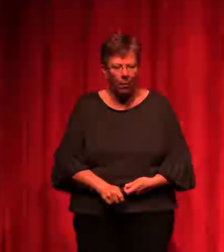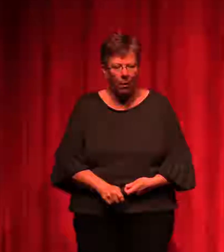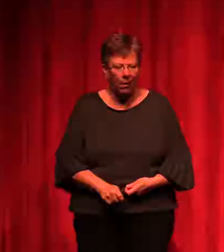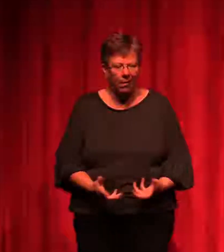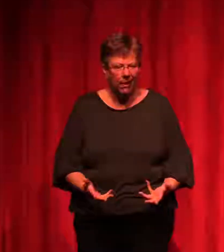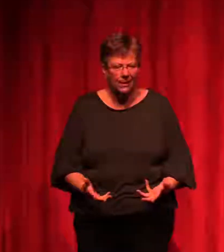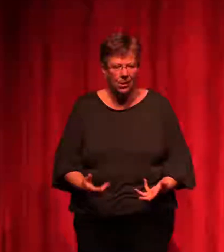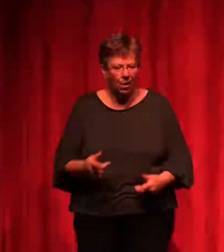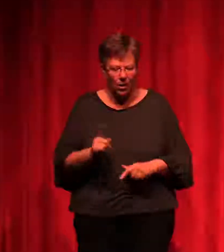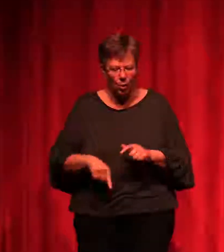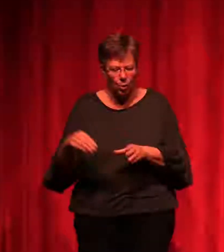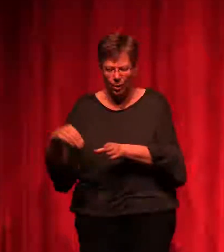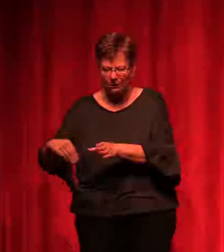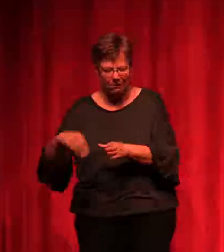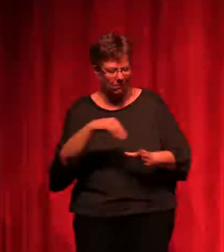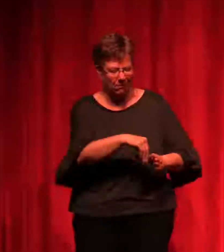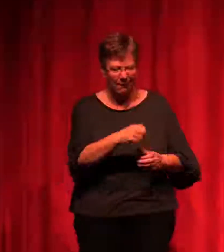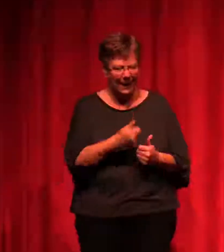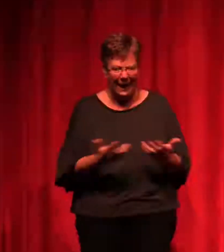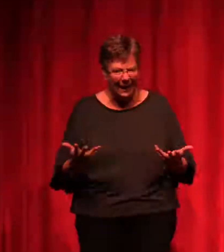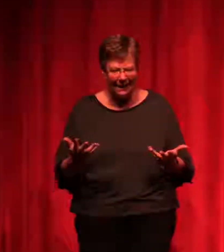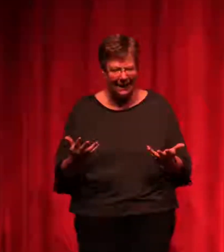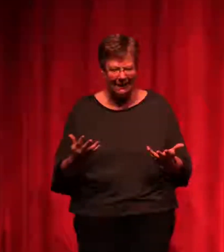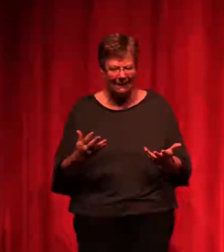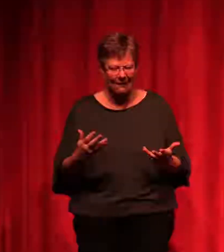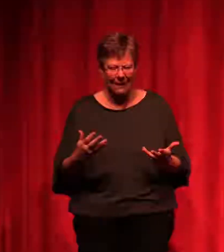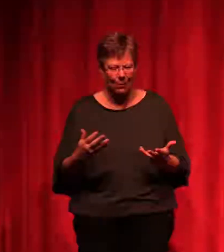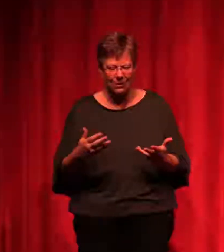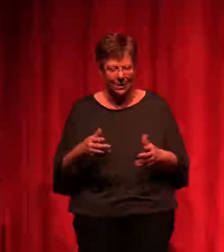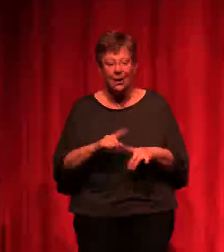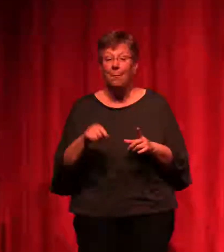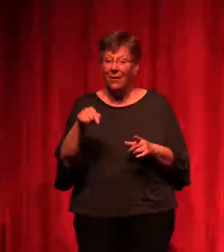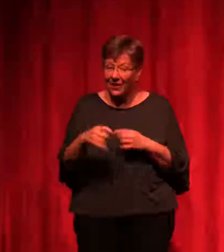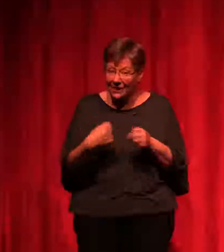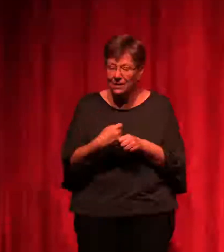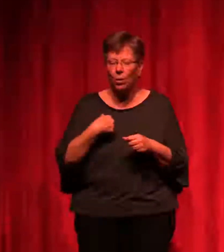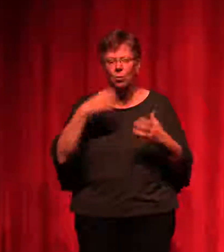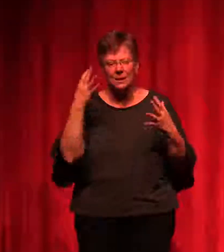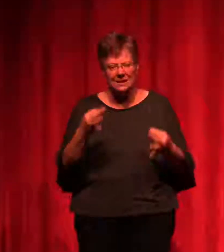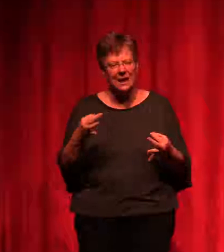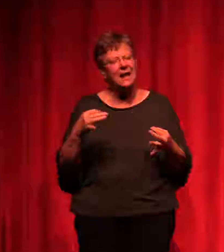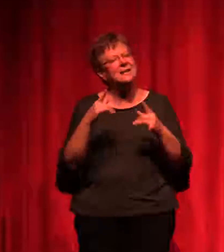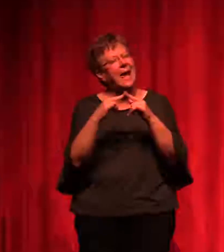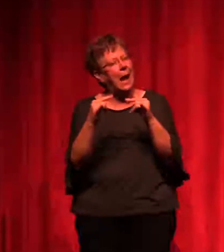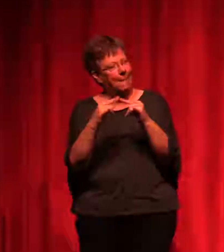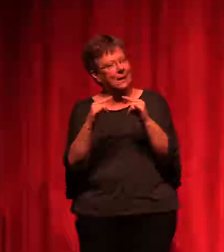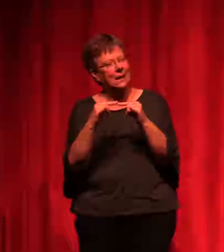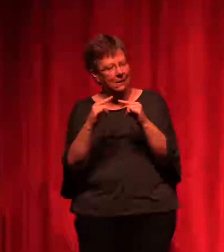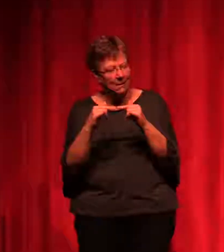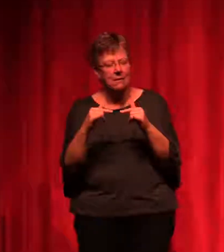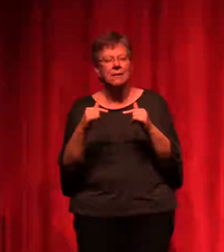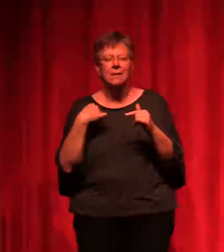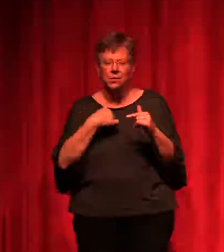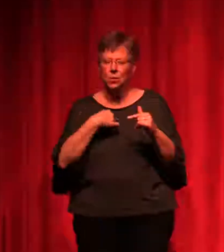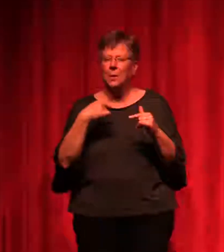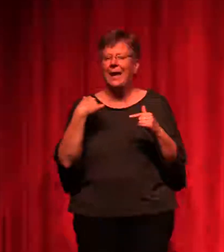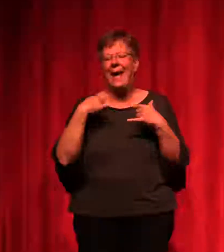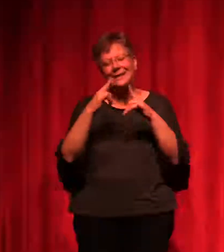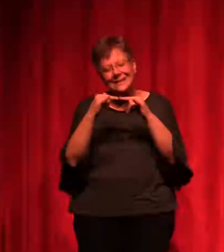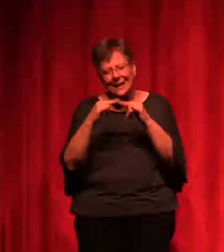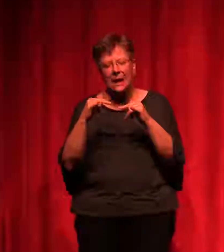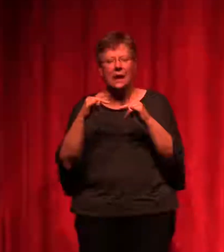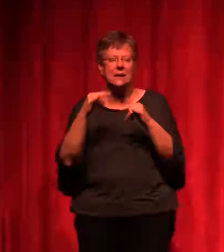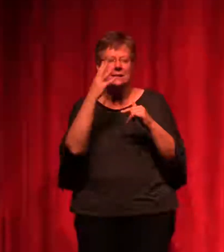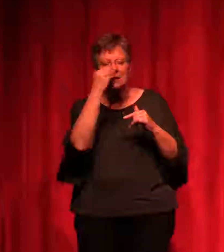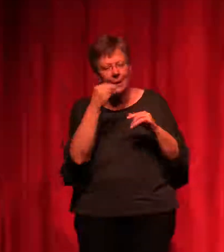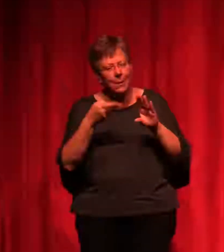and there we were. But this trip, we decided we'd do some camping, so we had tents and sleeping bags,